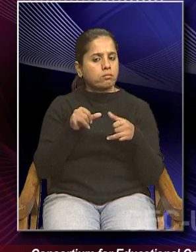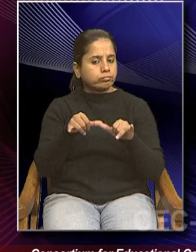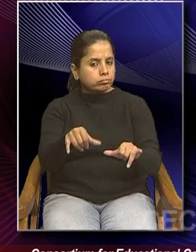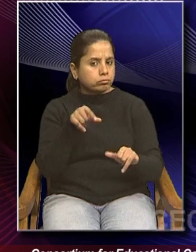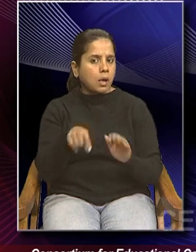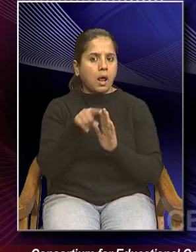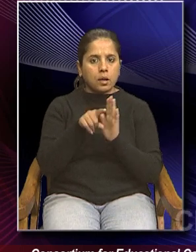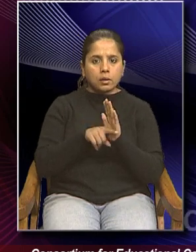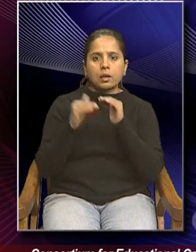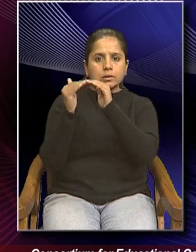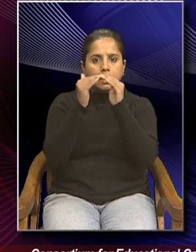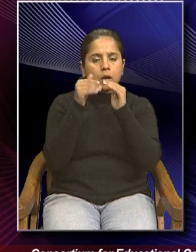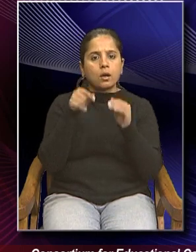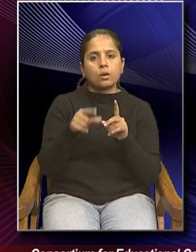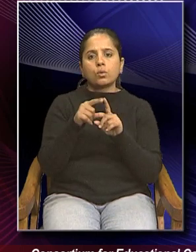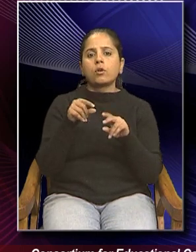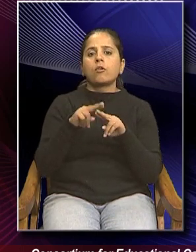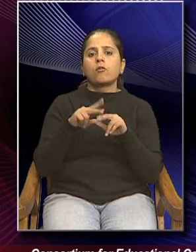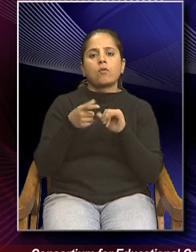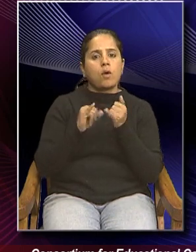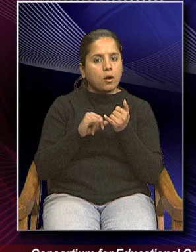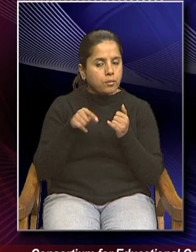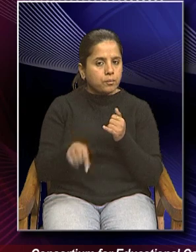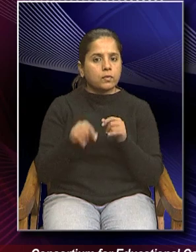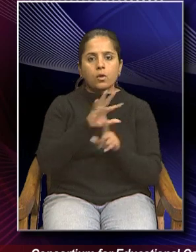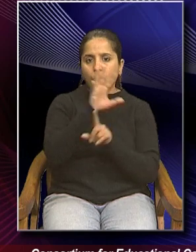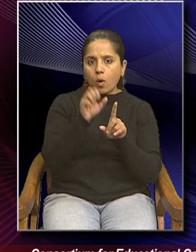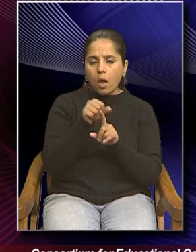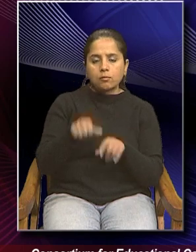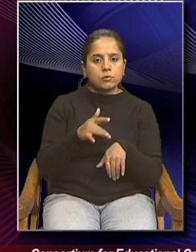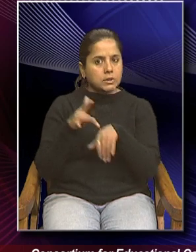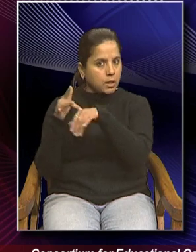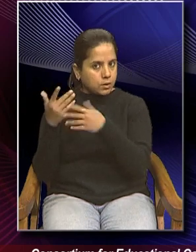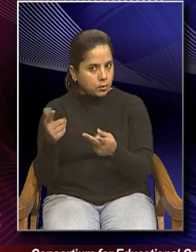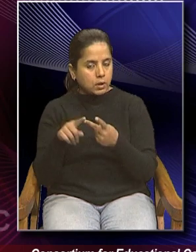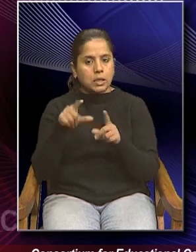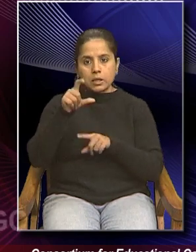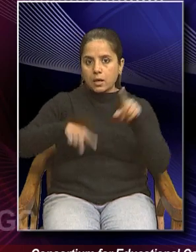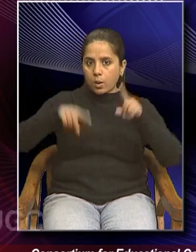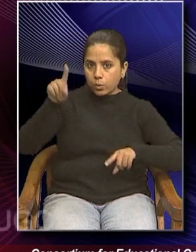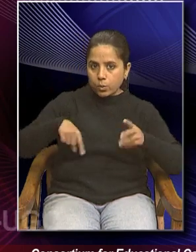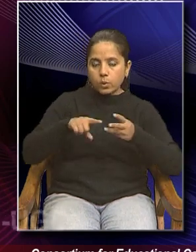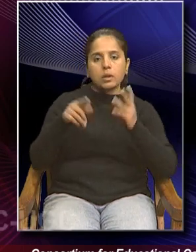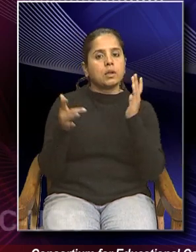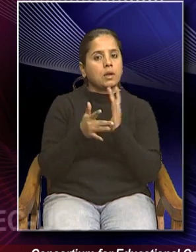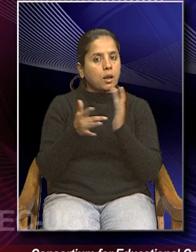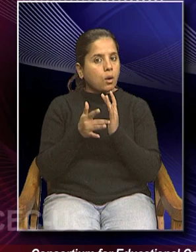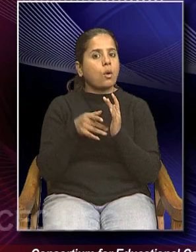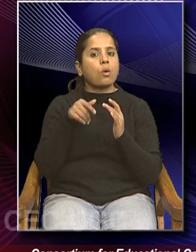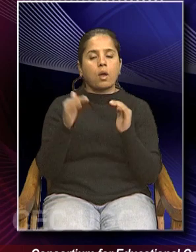ethical standard is driven by factors such as cultural sensitivity, diversity, and